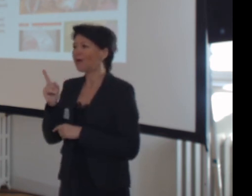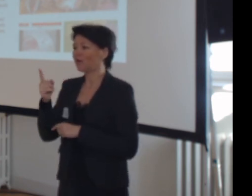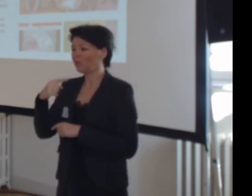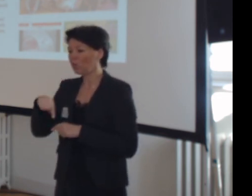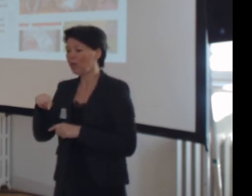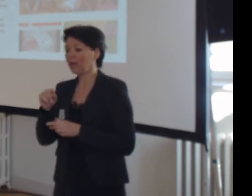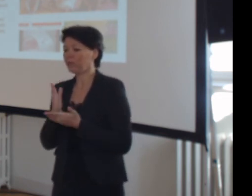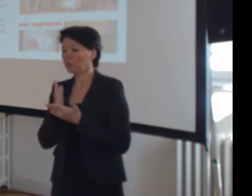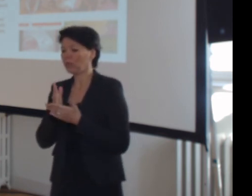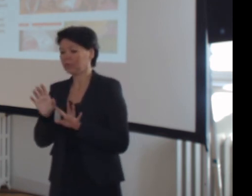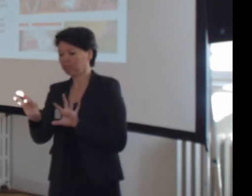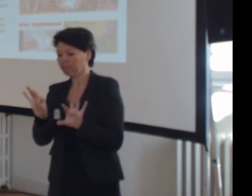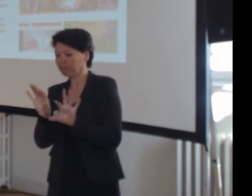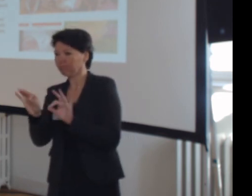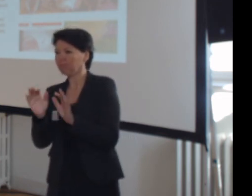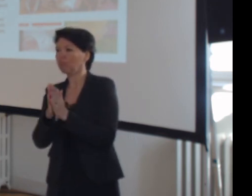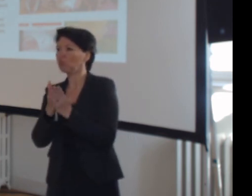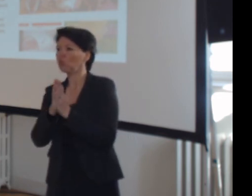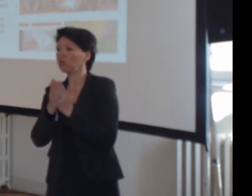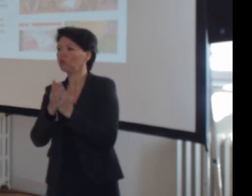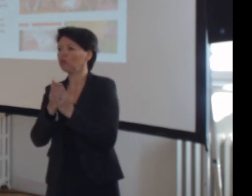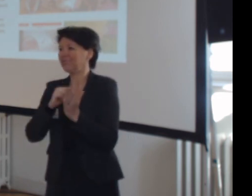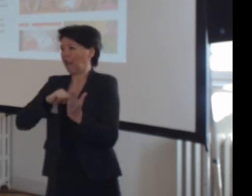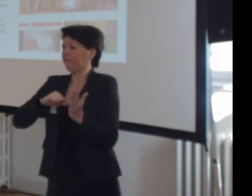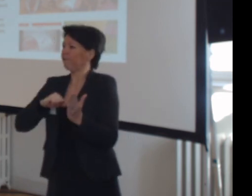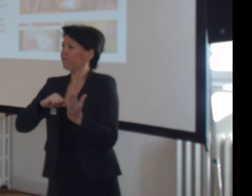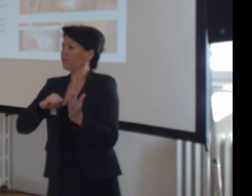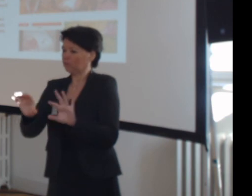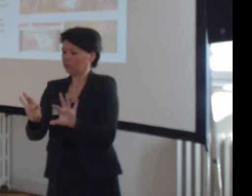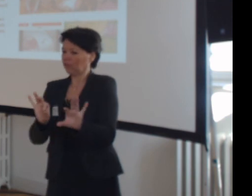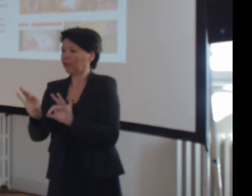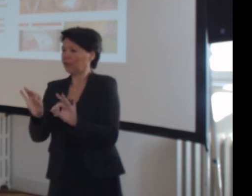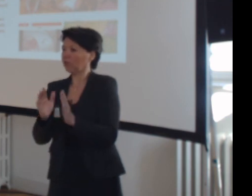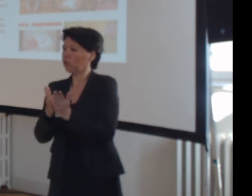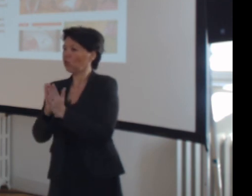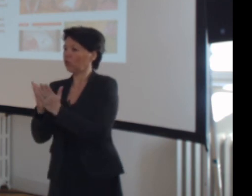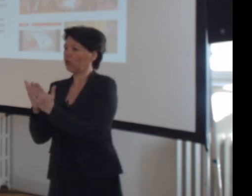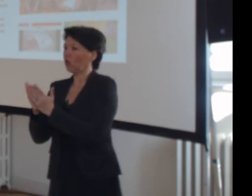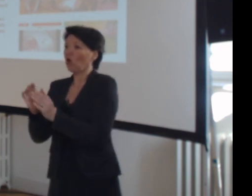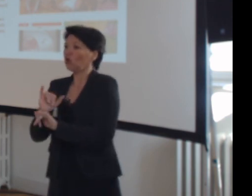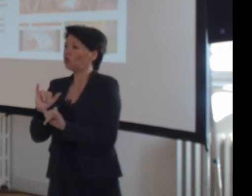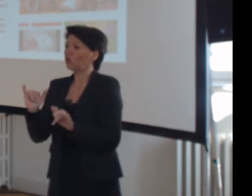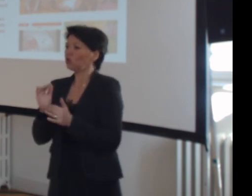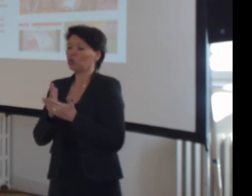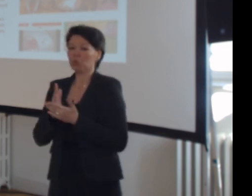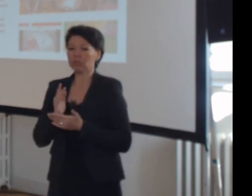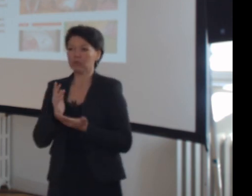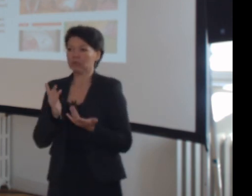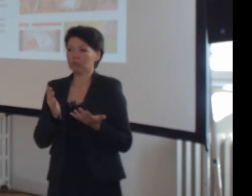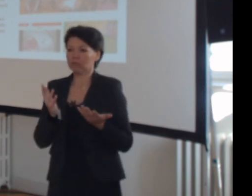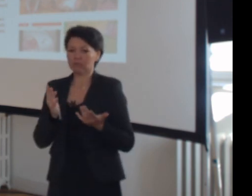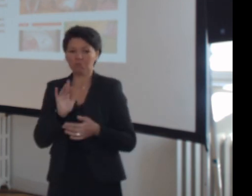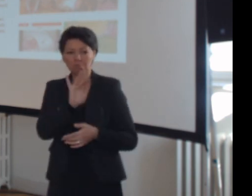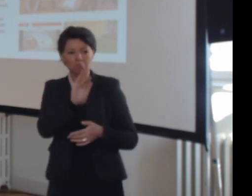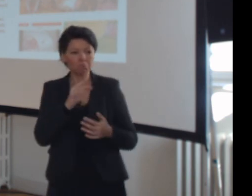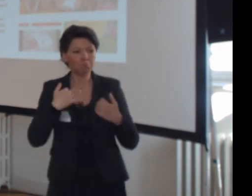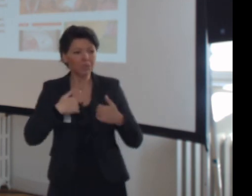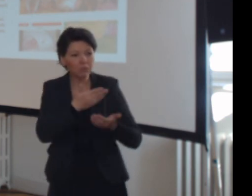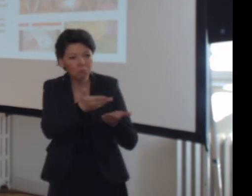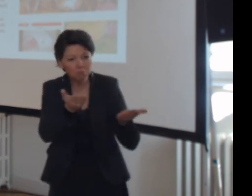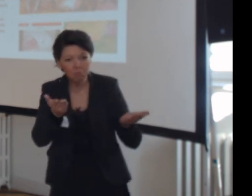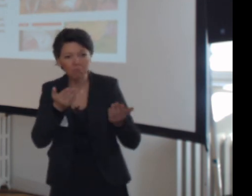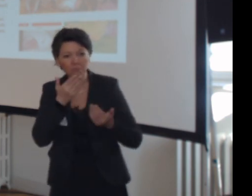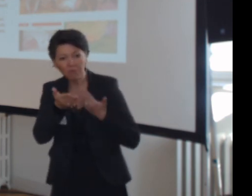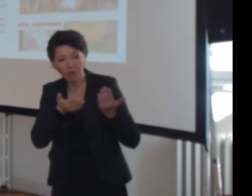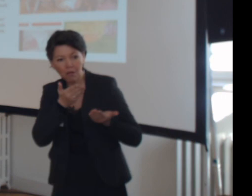we selected those books ourselves. We never went to the public to